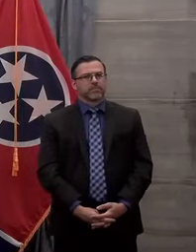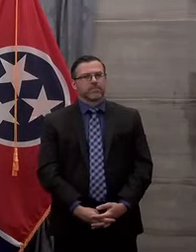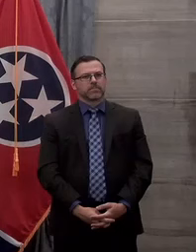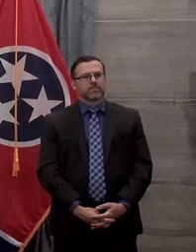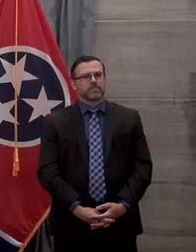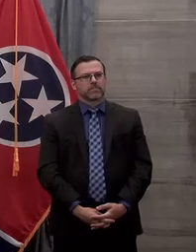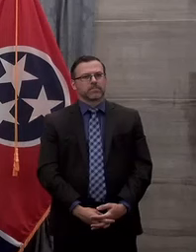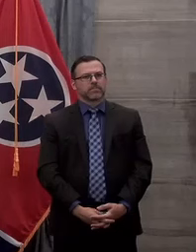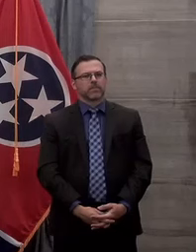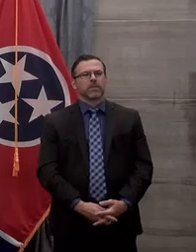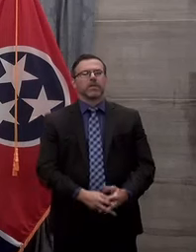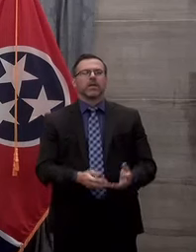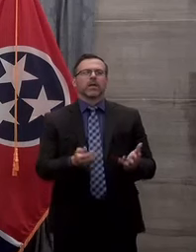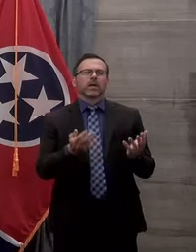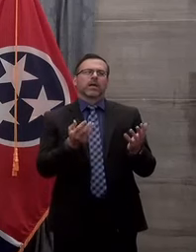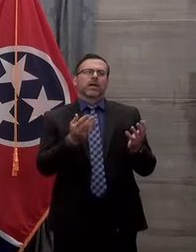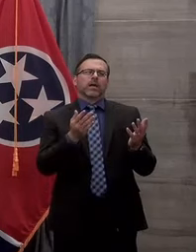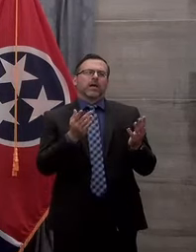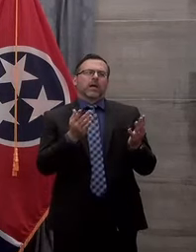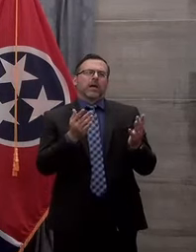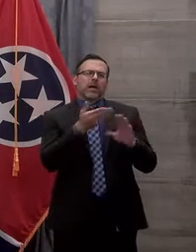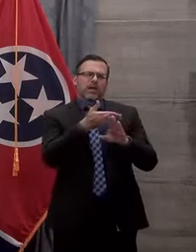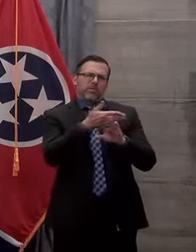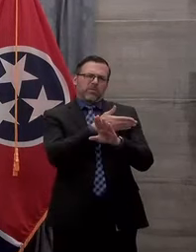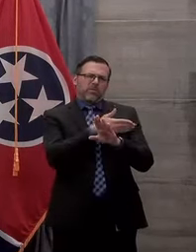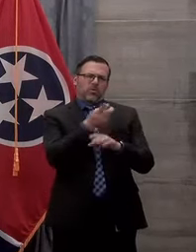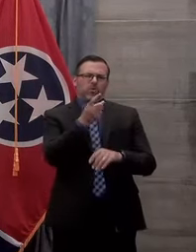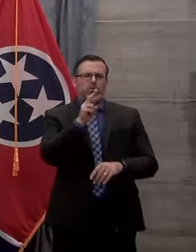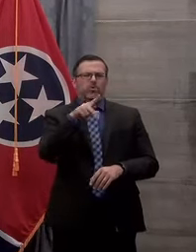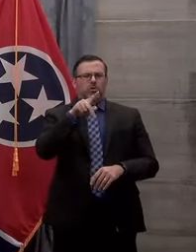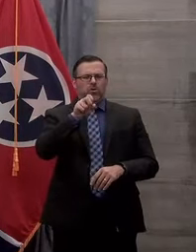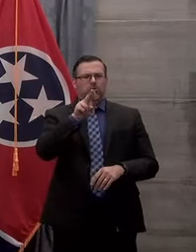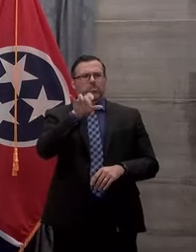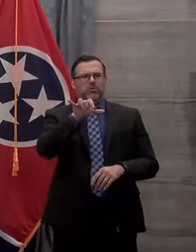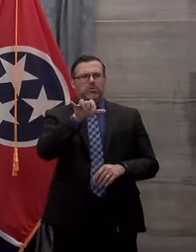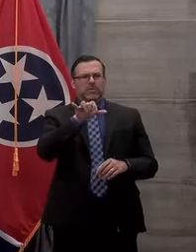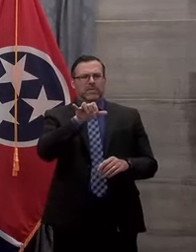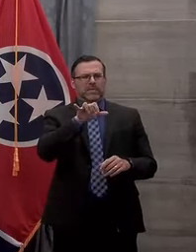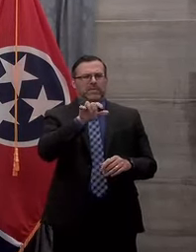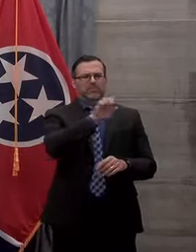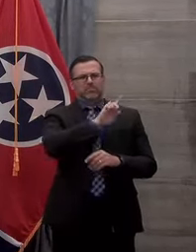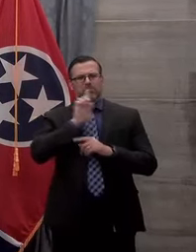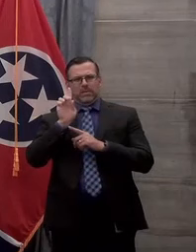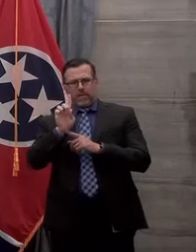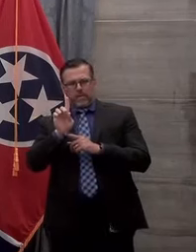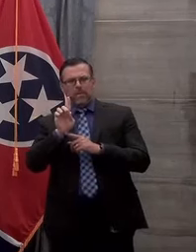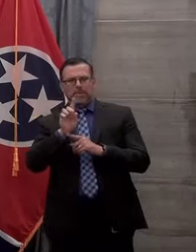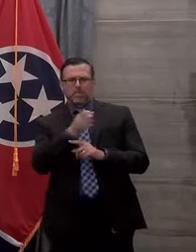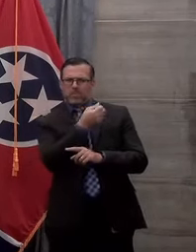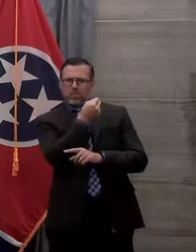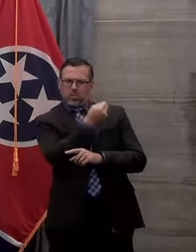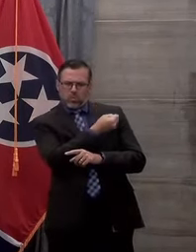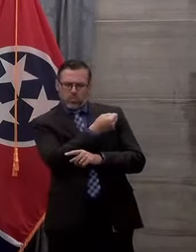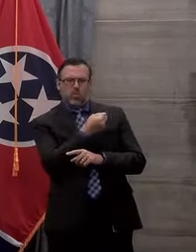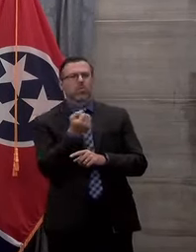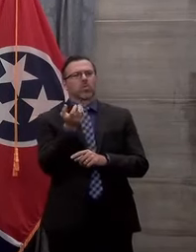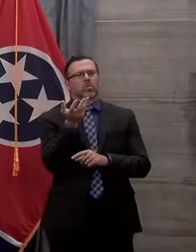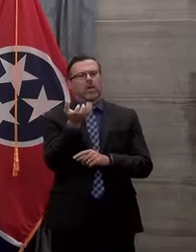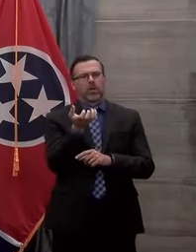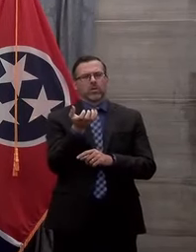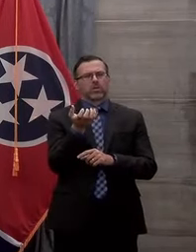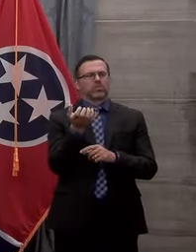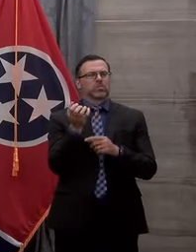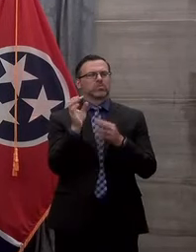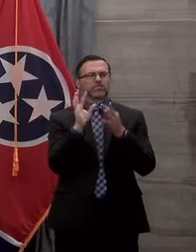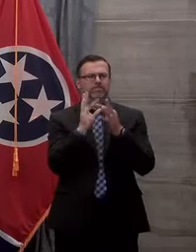I want to make a couple of comments before I ask Dr. Piercy to give her report on economic recovery. I have a lot of